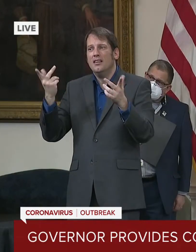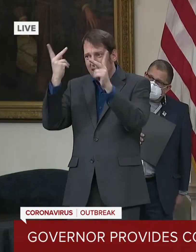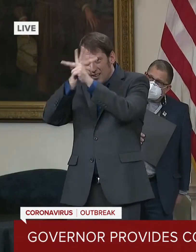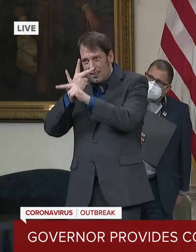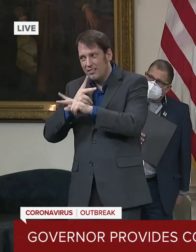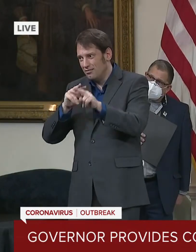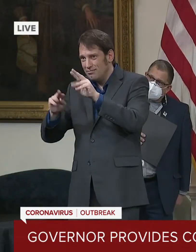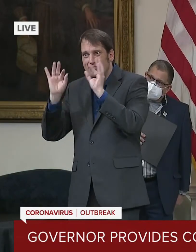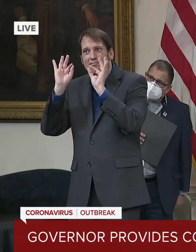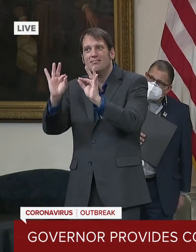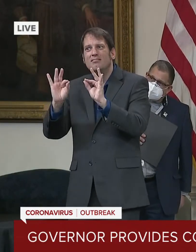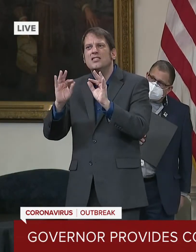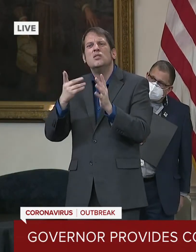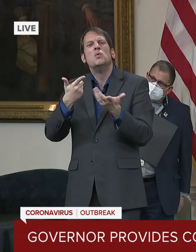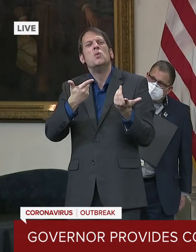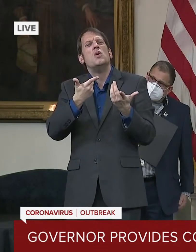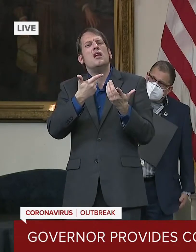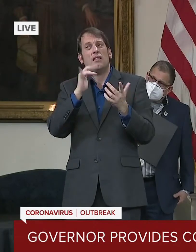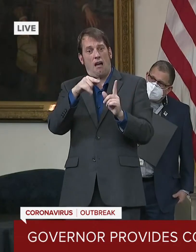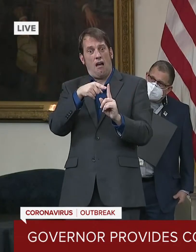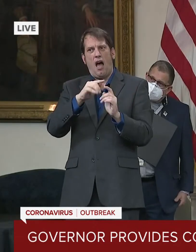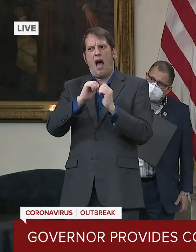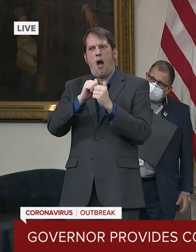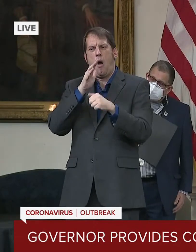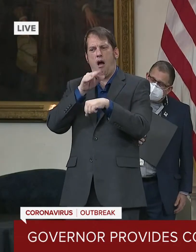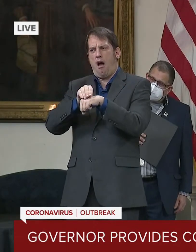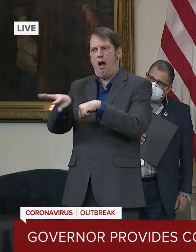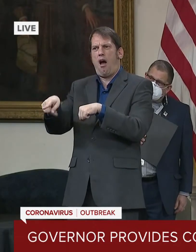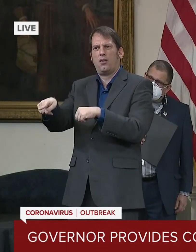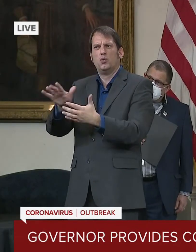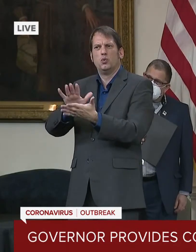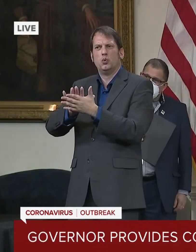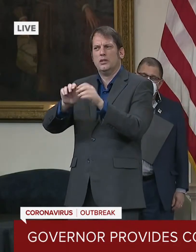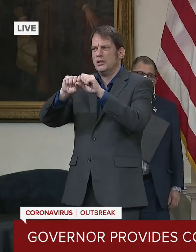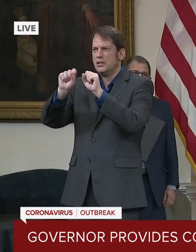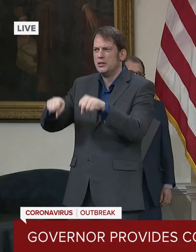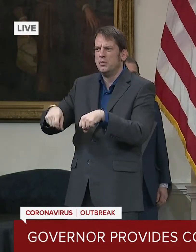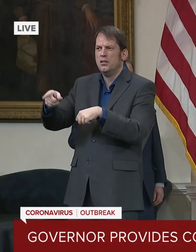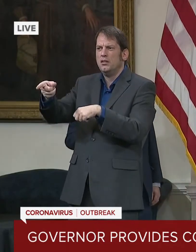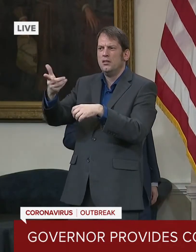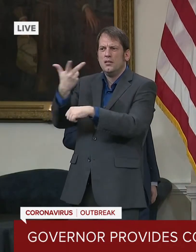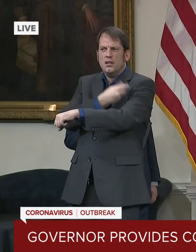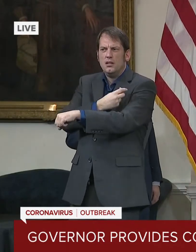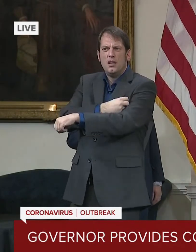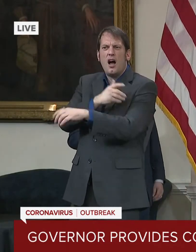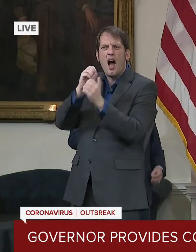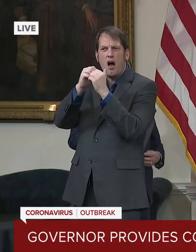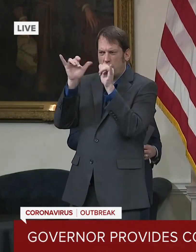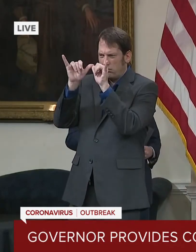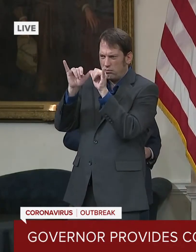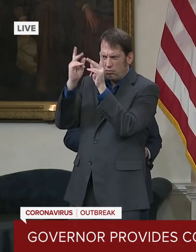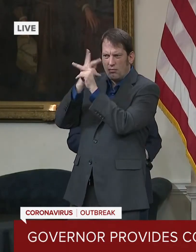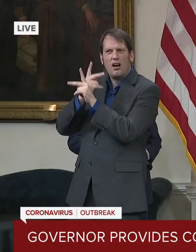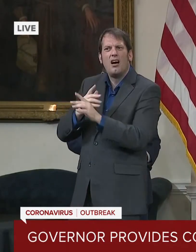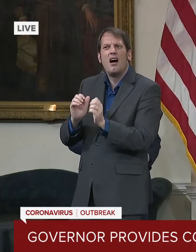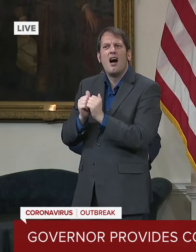school decision, the metrics or the vaccination? Well, so